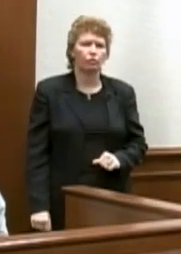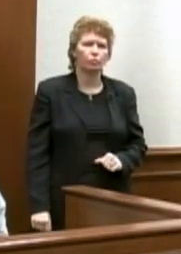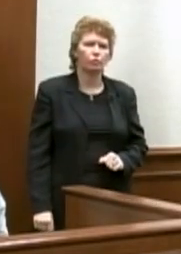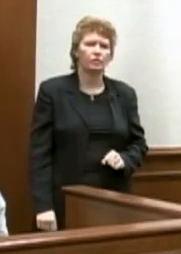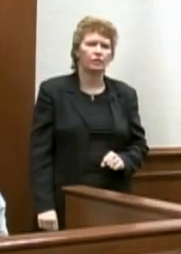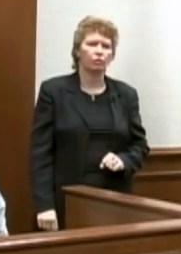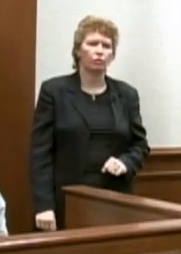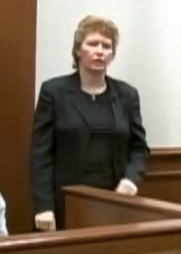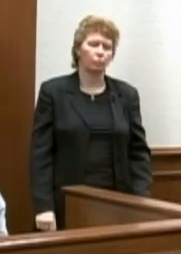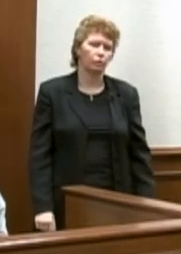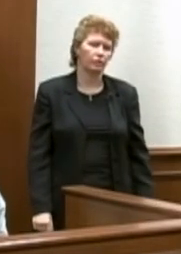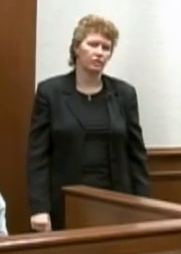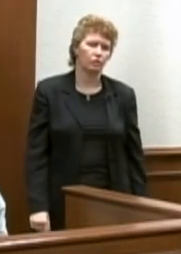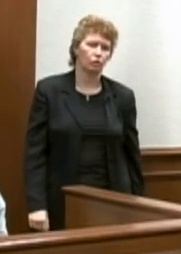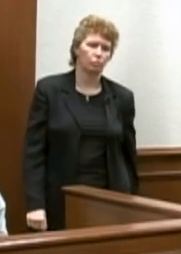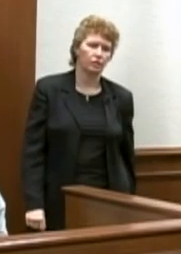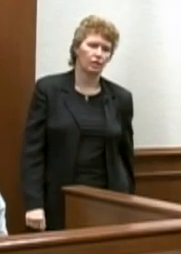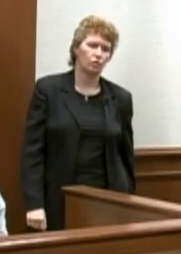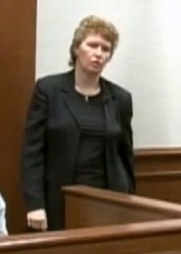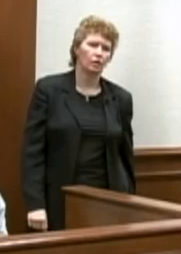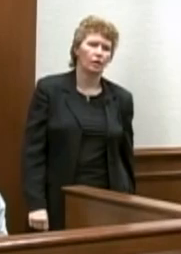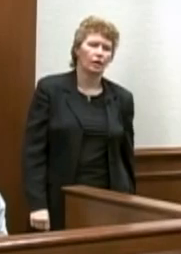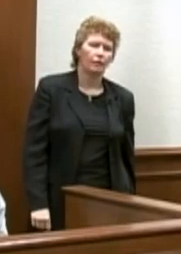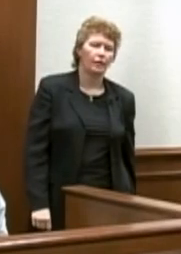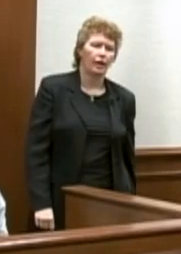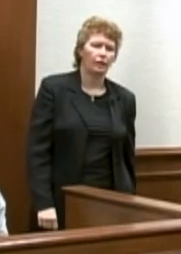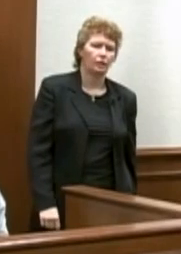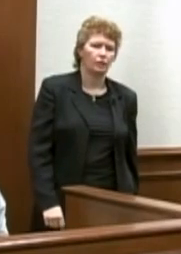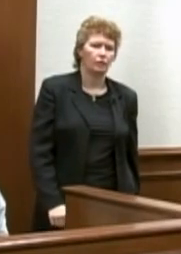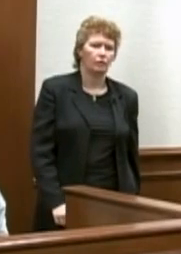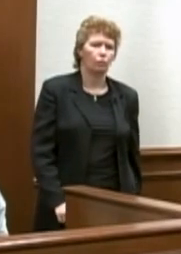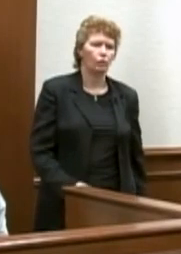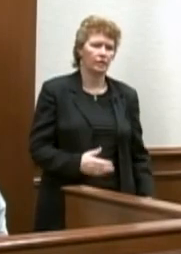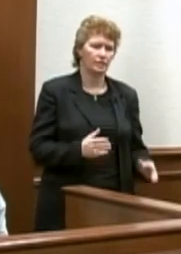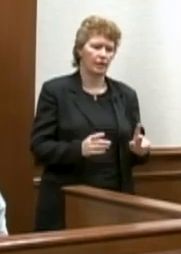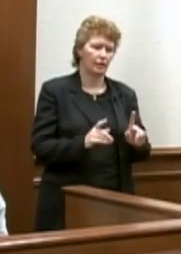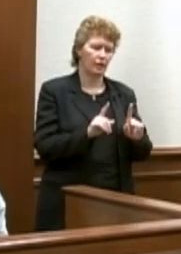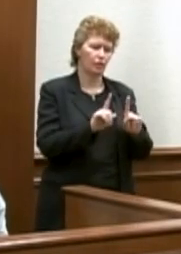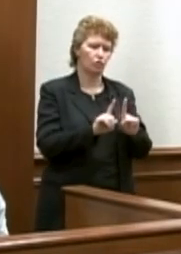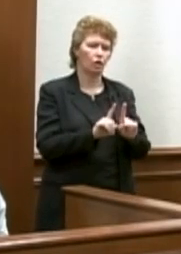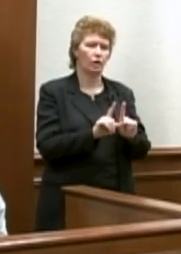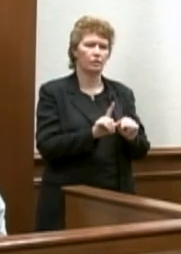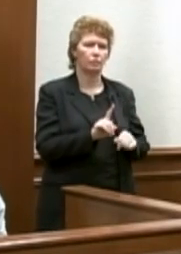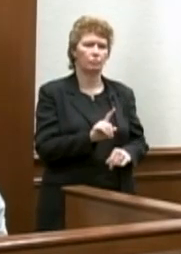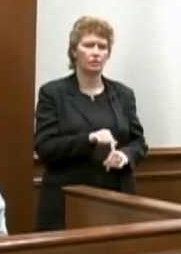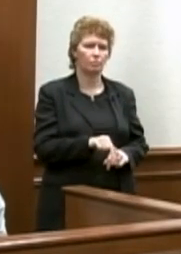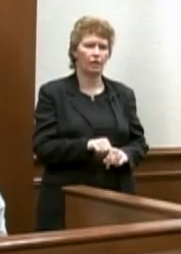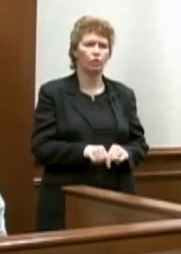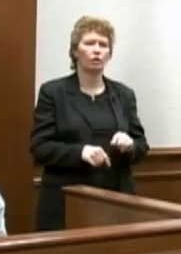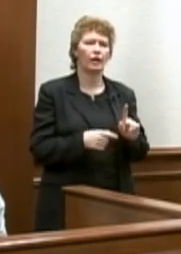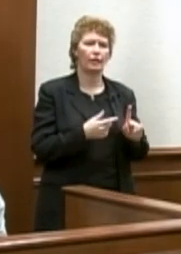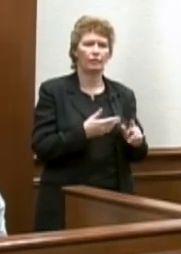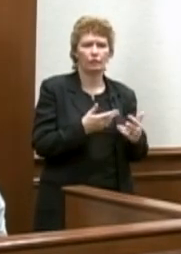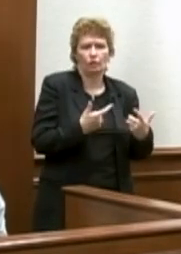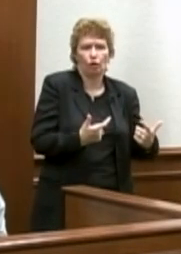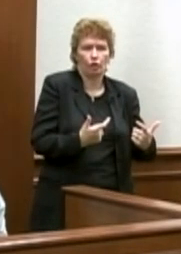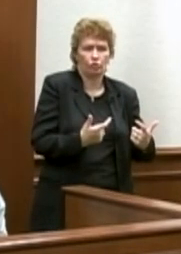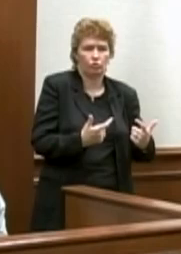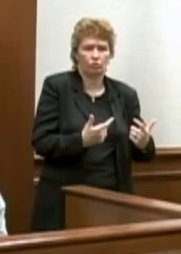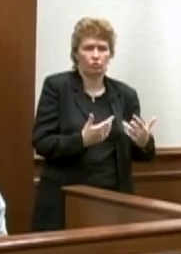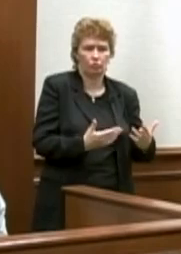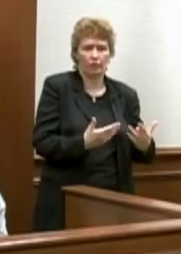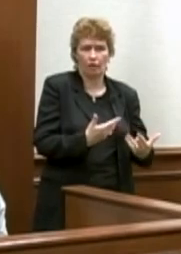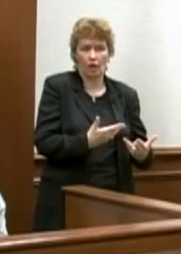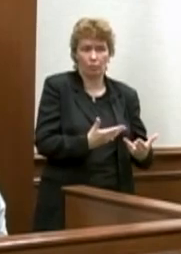Your Honor, the interpreters need to correct the previous interpretation that the witness said that he saw Miss Baker and the